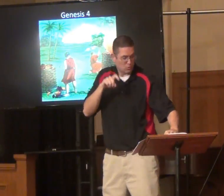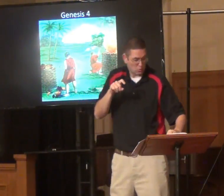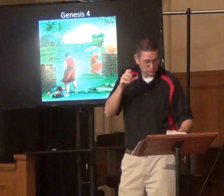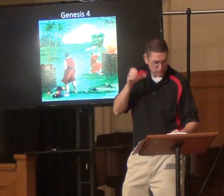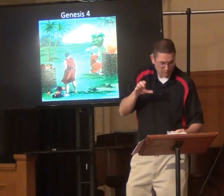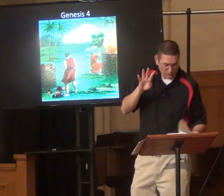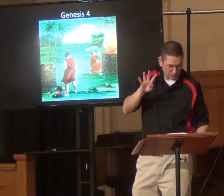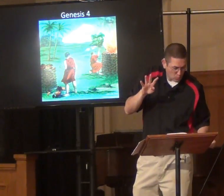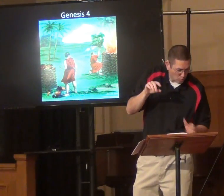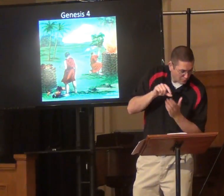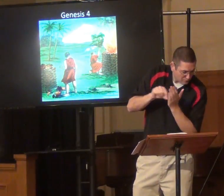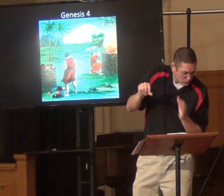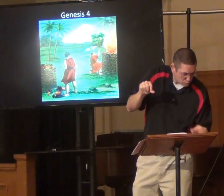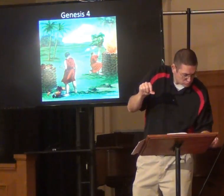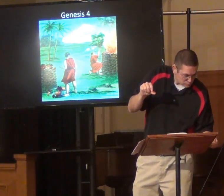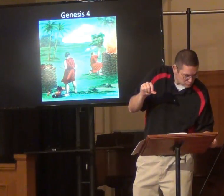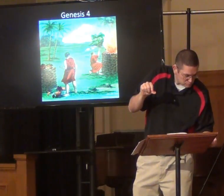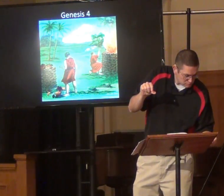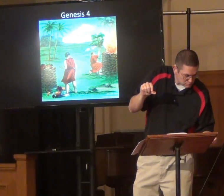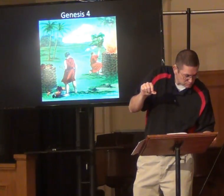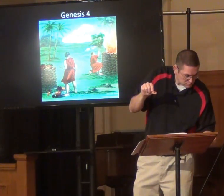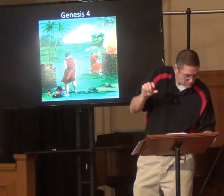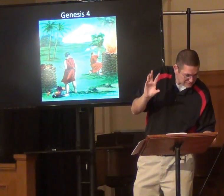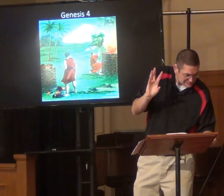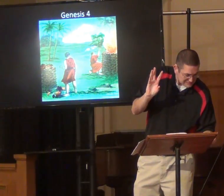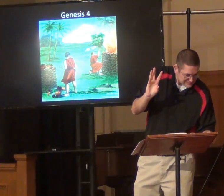His commands. If you look in chapter 4,